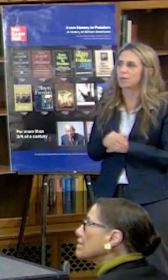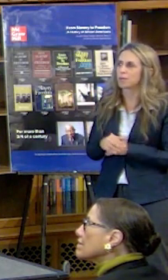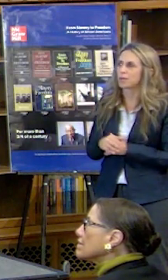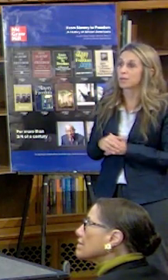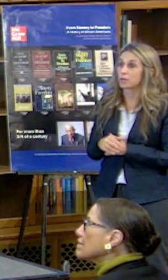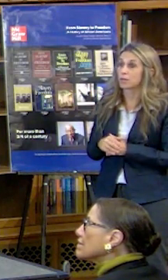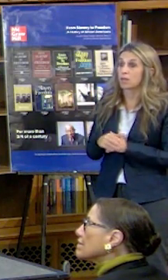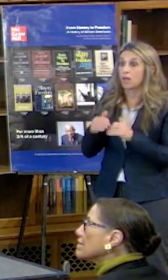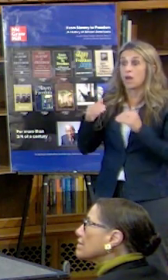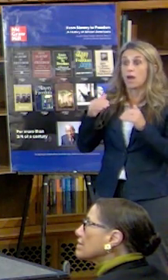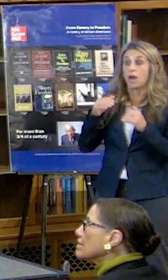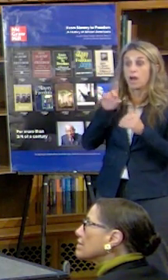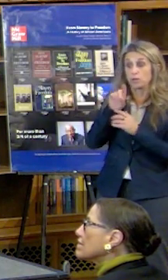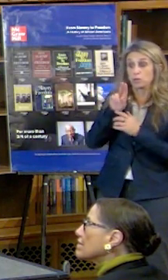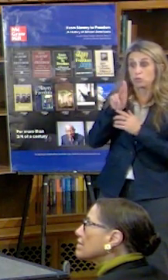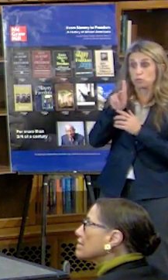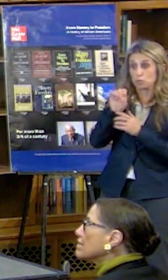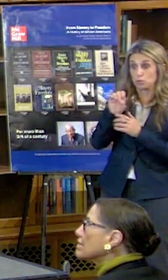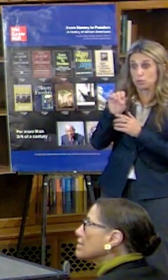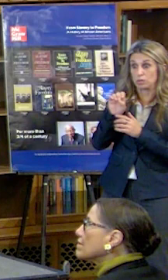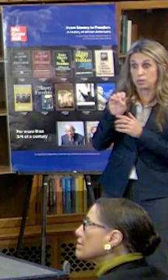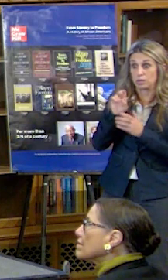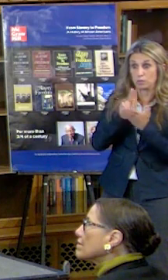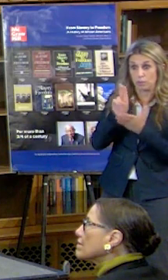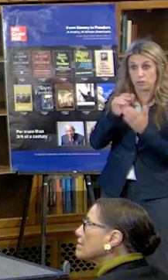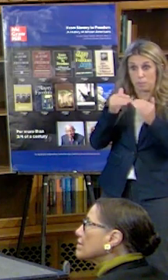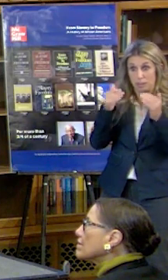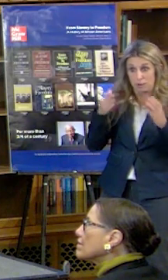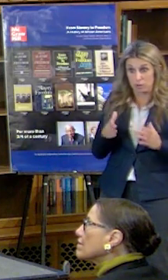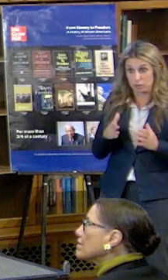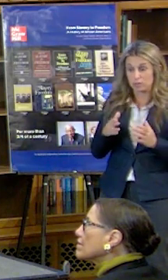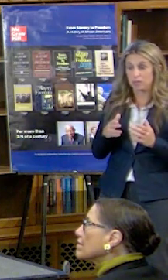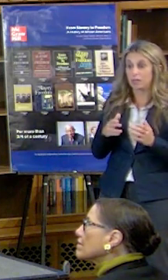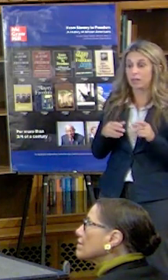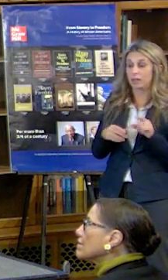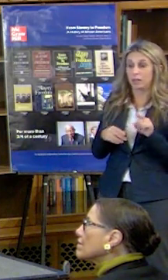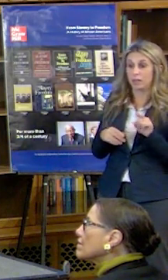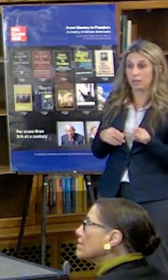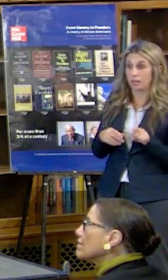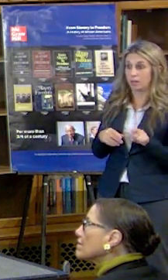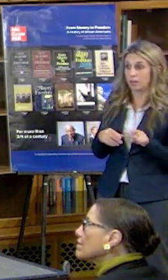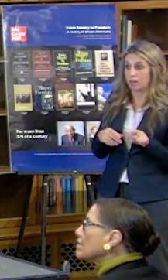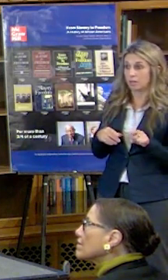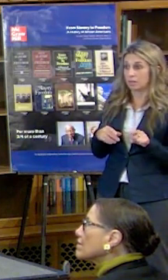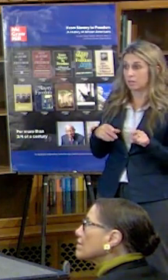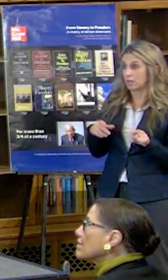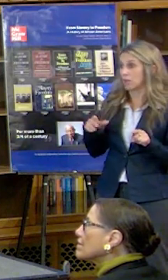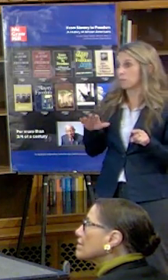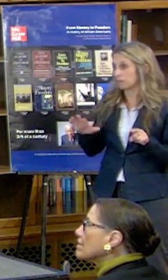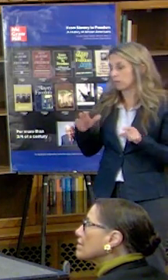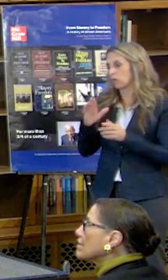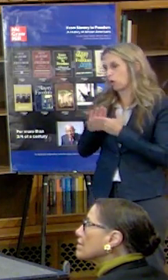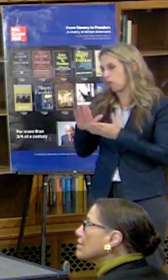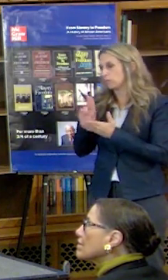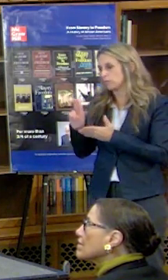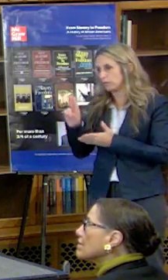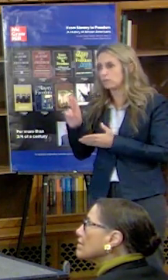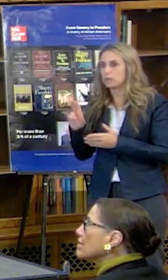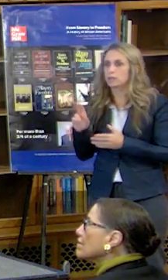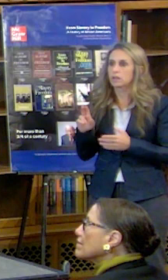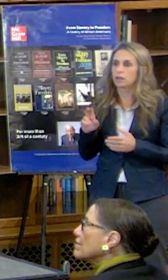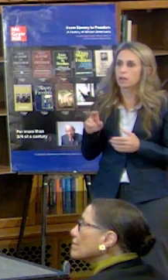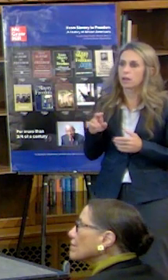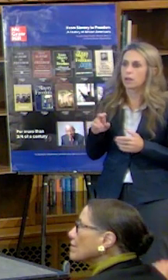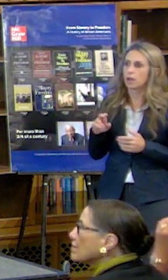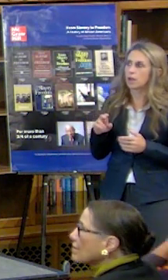peers at Duke let alone their connections to to folks you know beyond the col University um and you